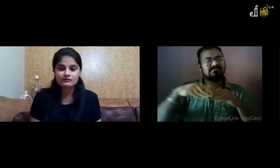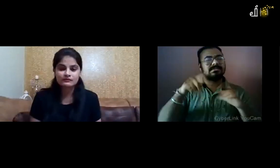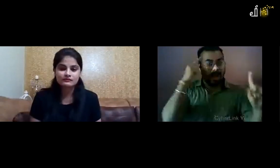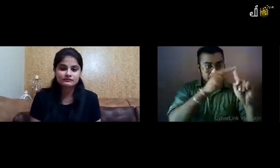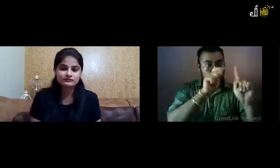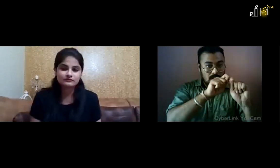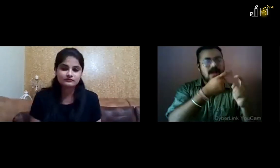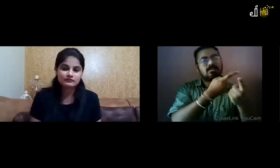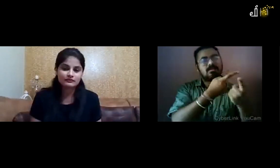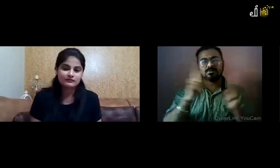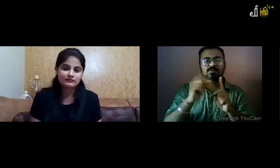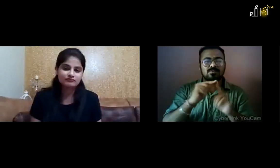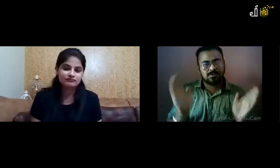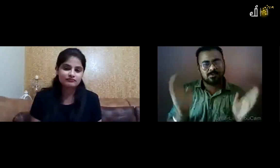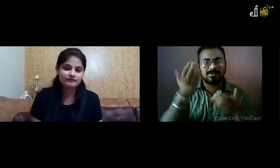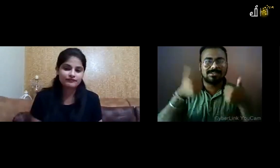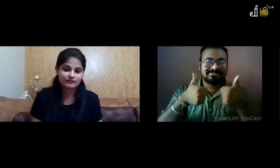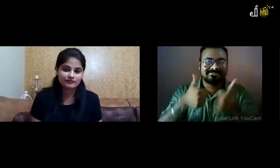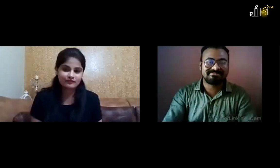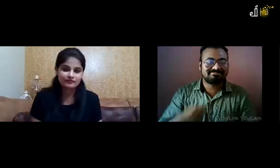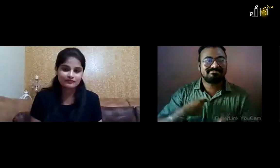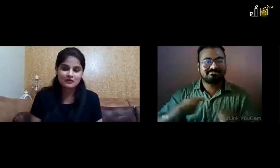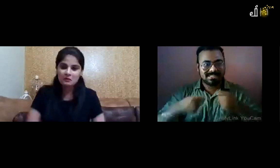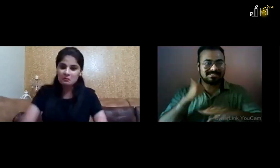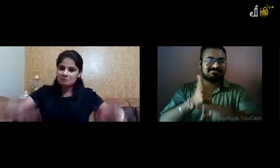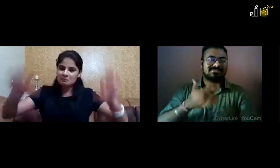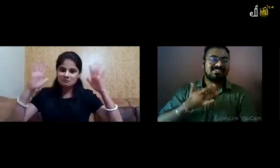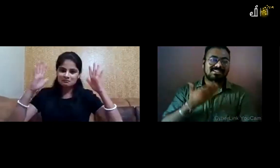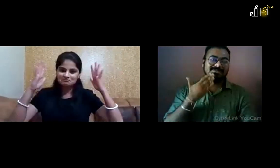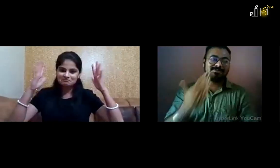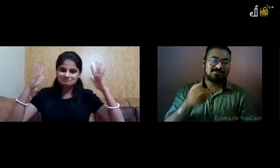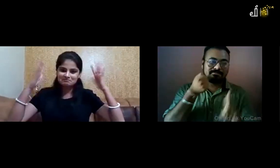can, be inspired and not really give up when things are happening.